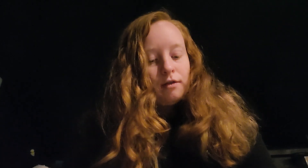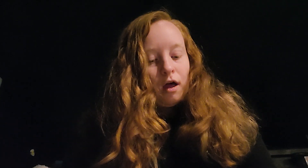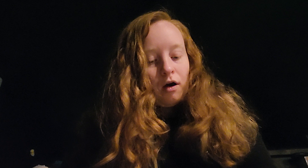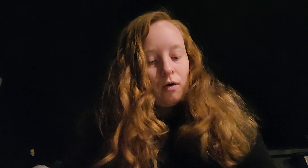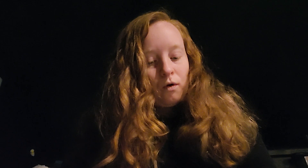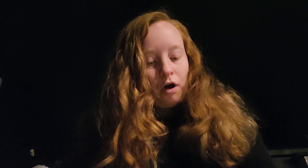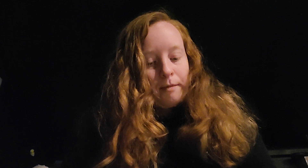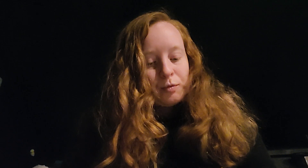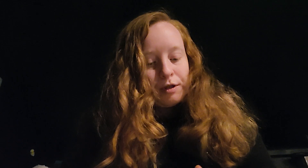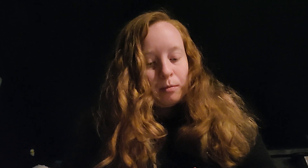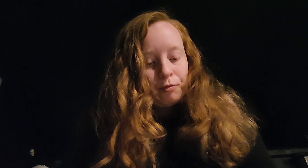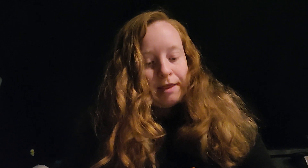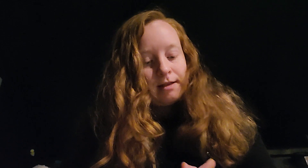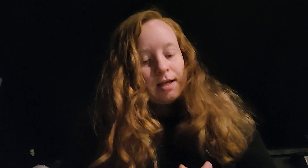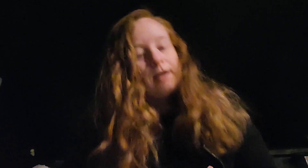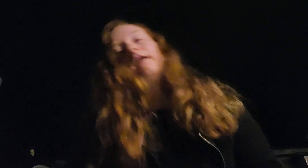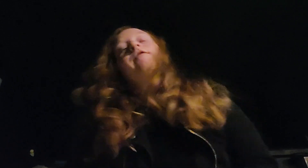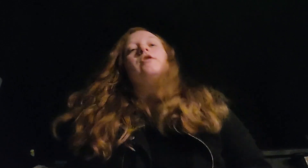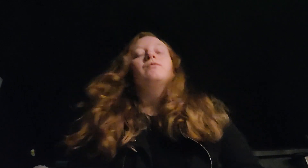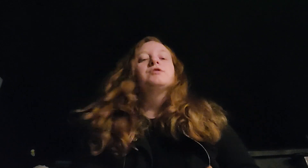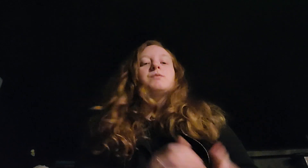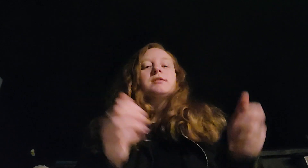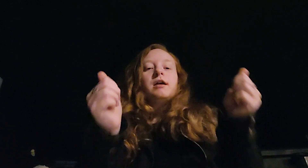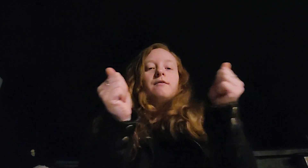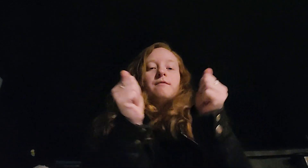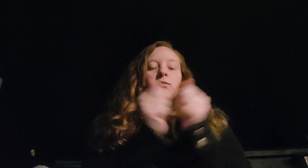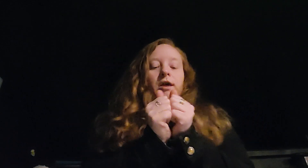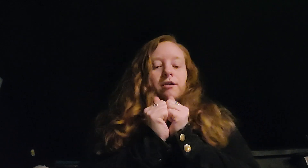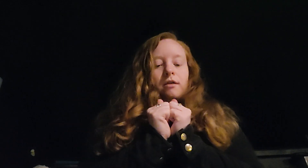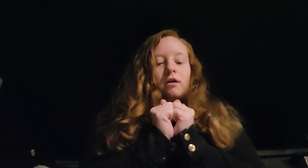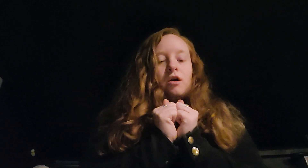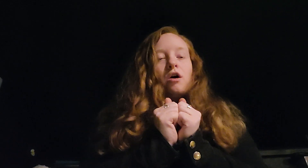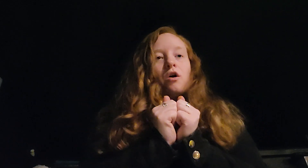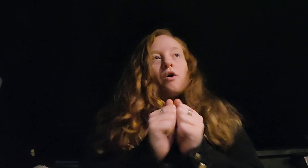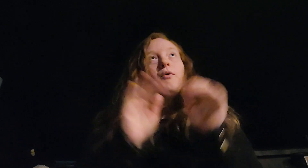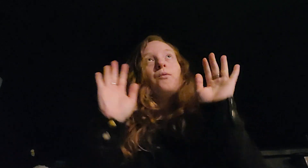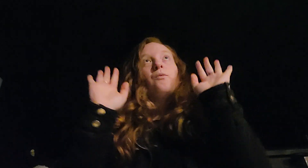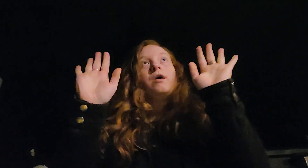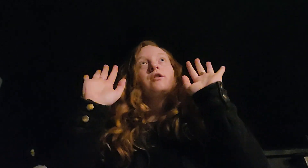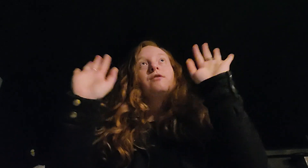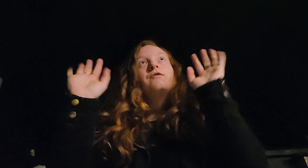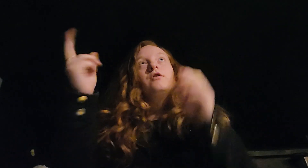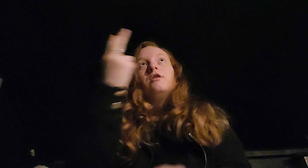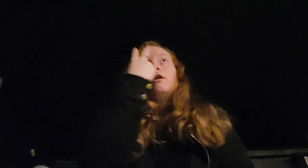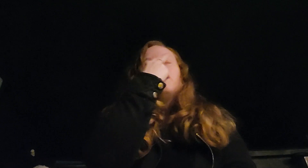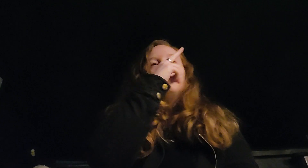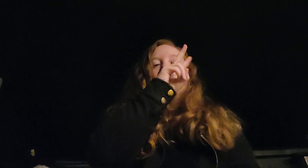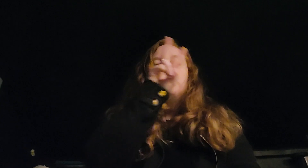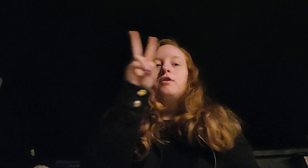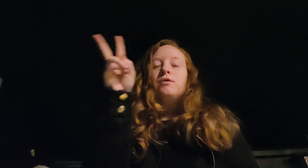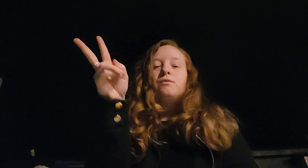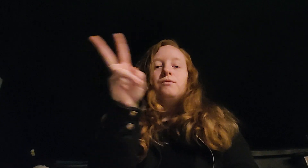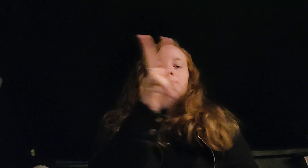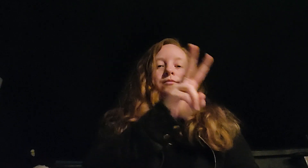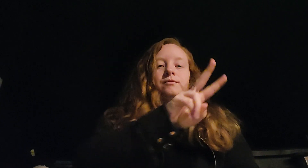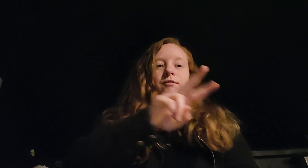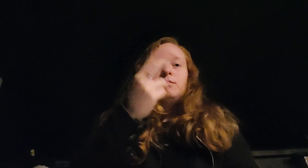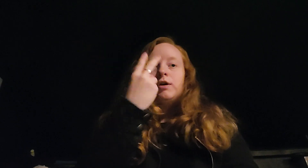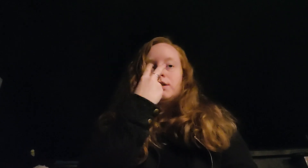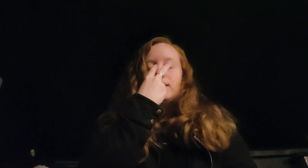That comes with a breathtaking view. So we're saying with wonderful view. Point to your